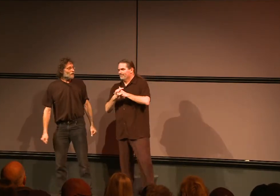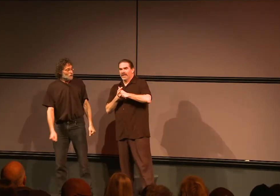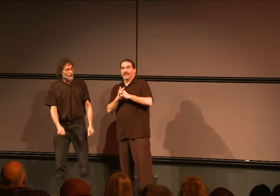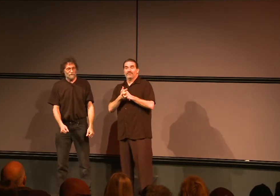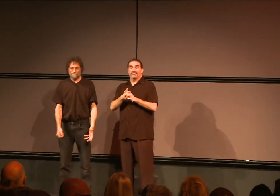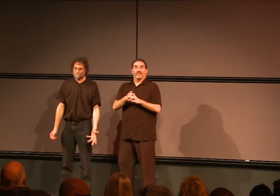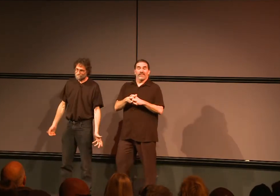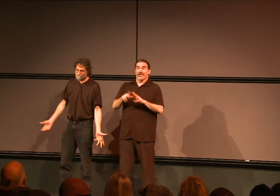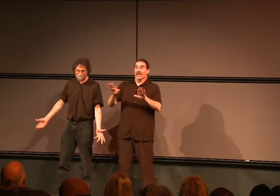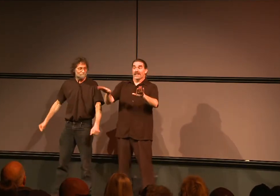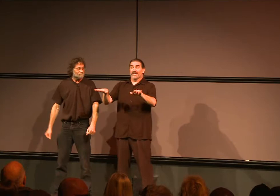Okay.